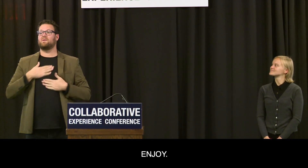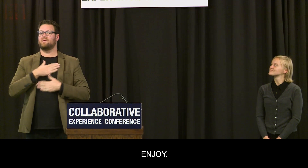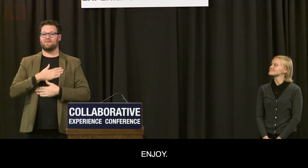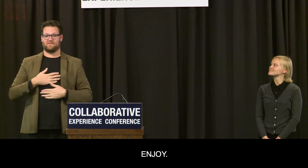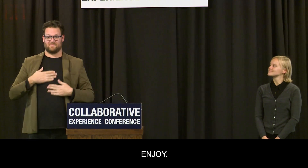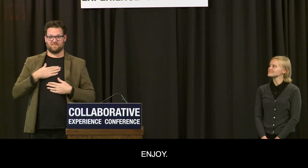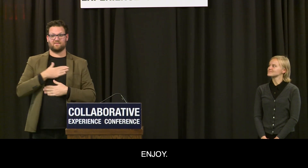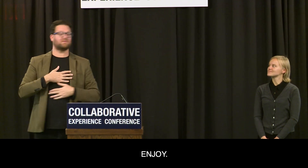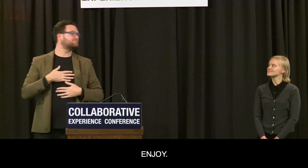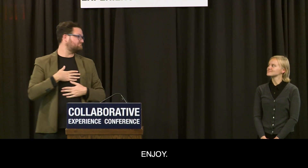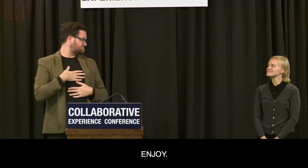enjoy.